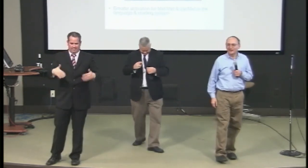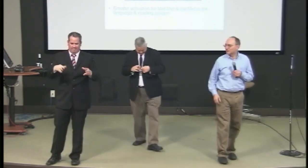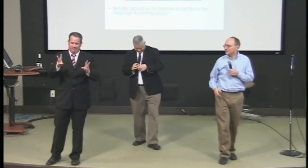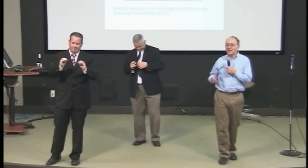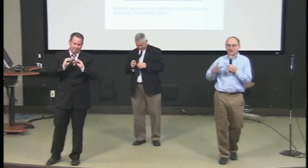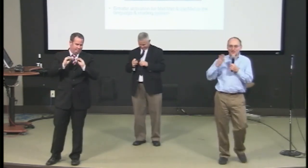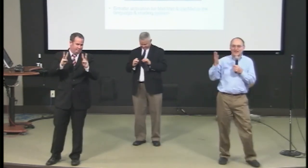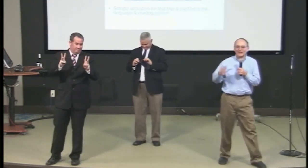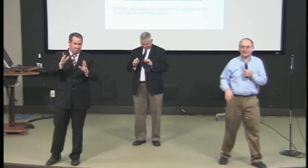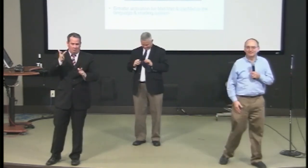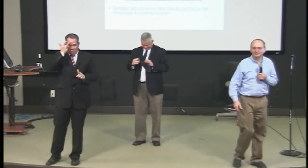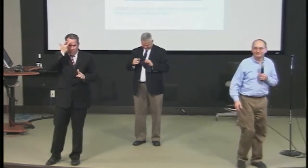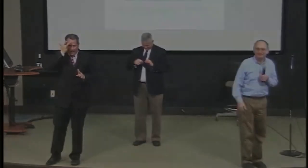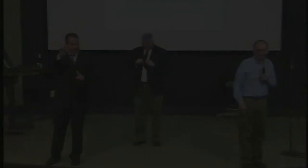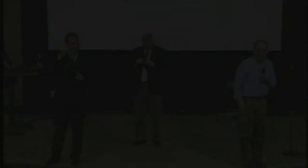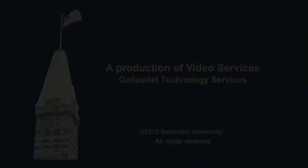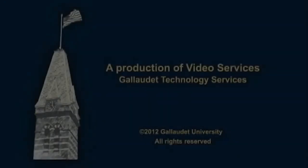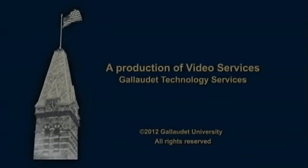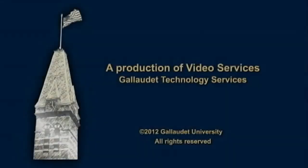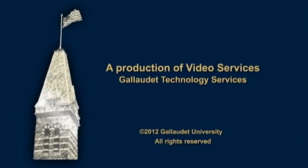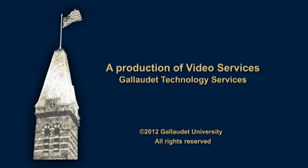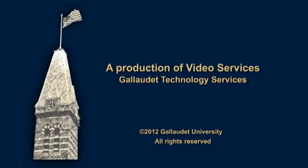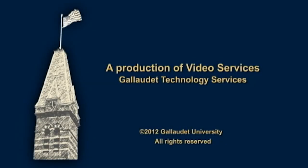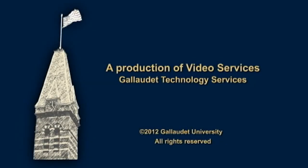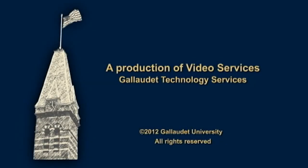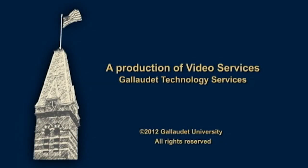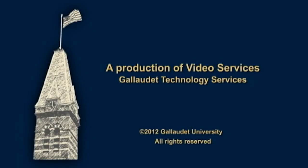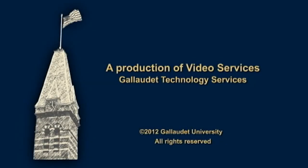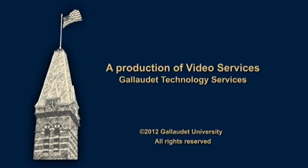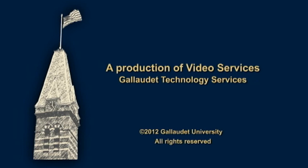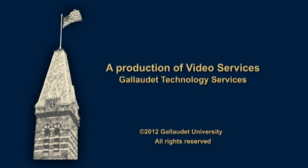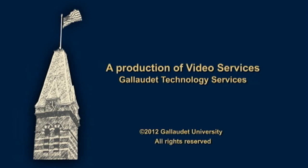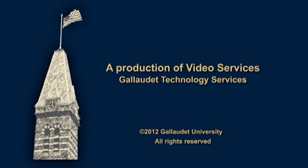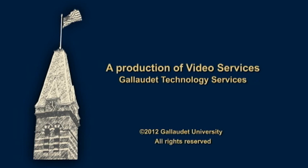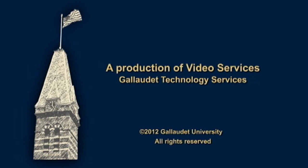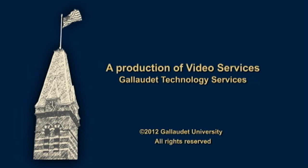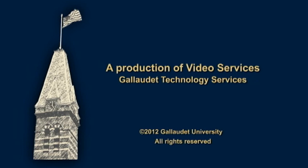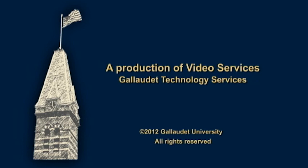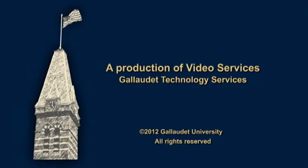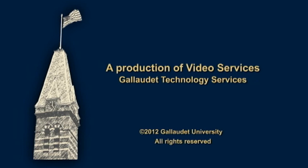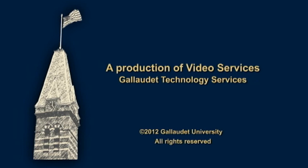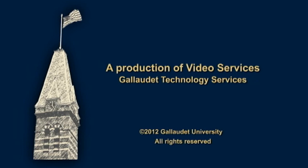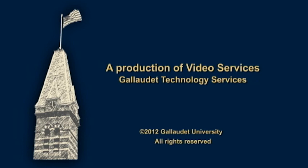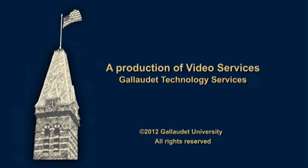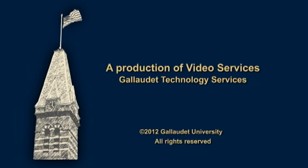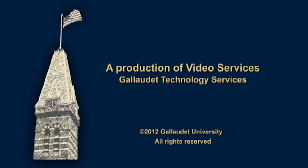Okay. So thank you. This has been a production of Gallaudet University.